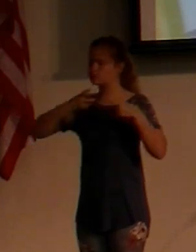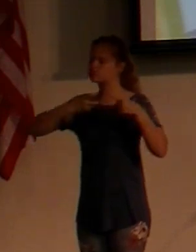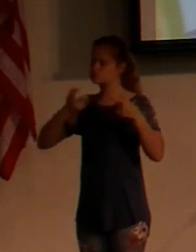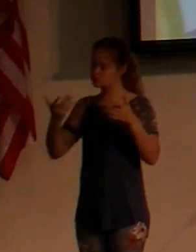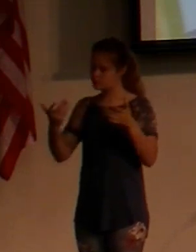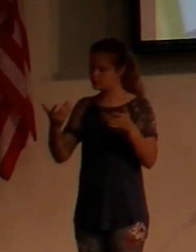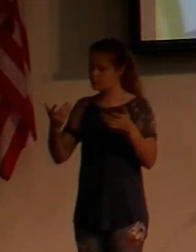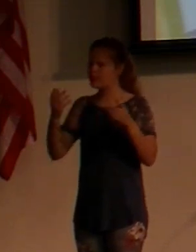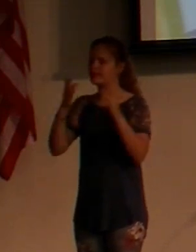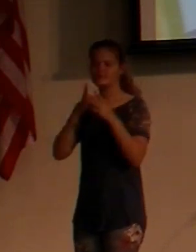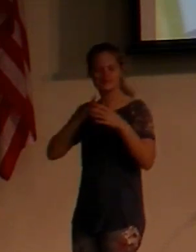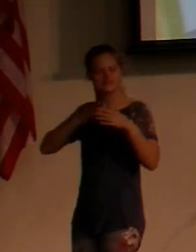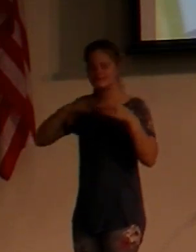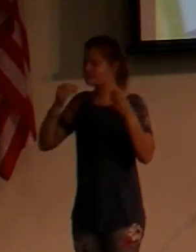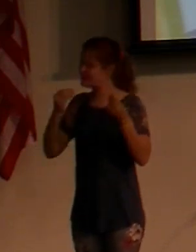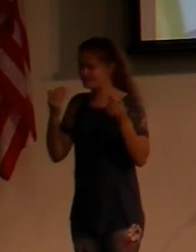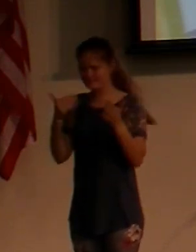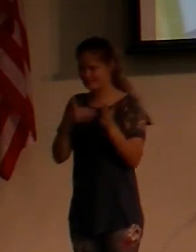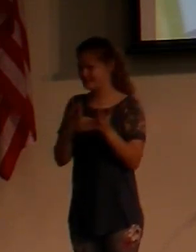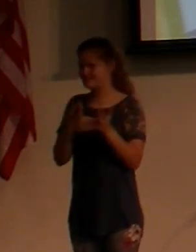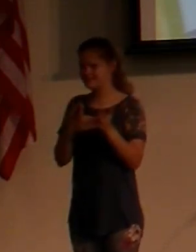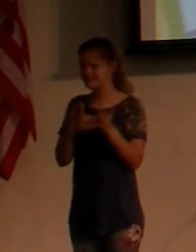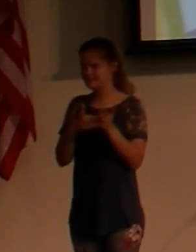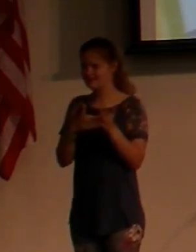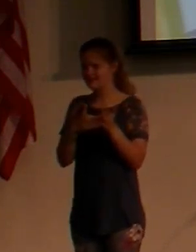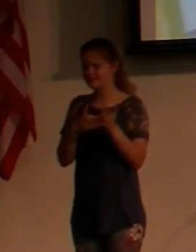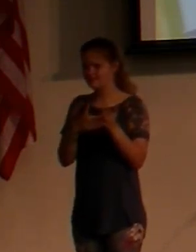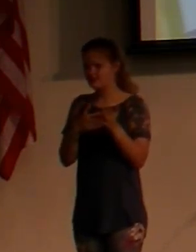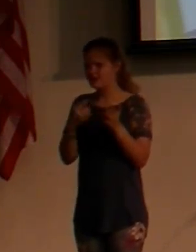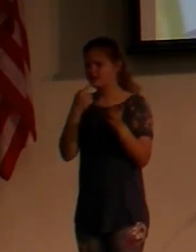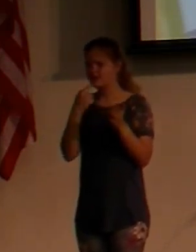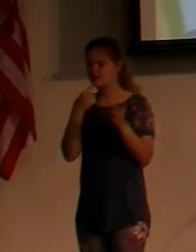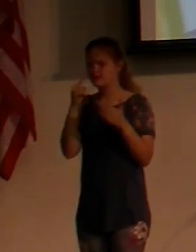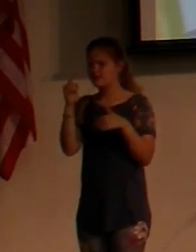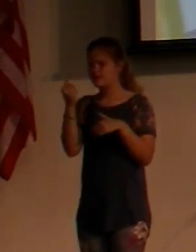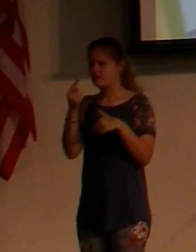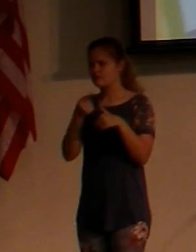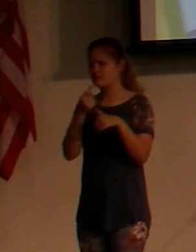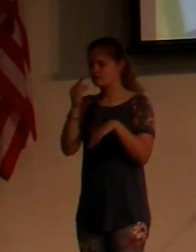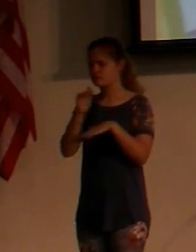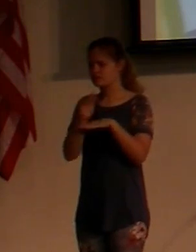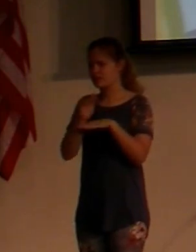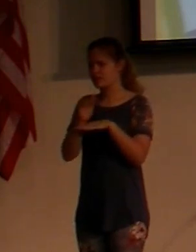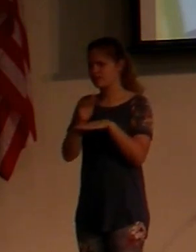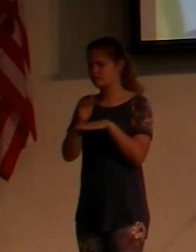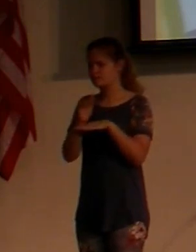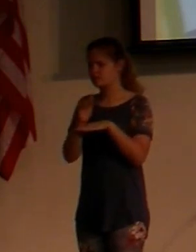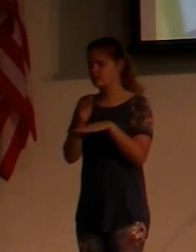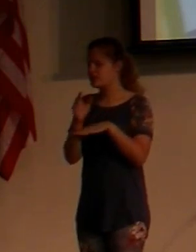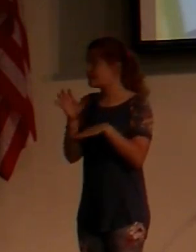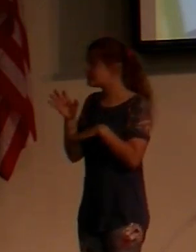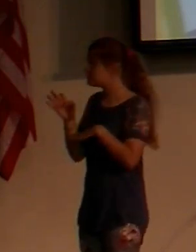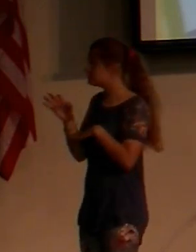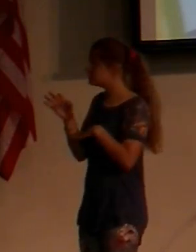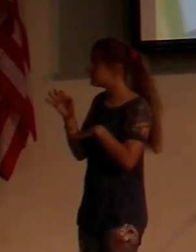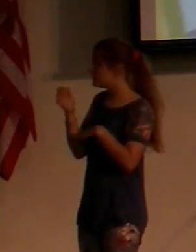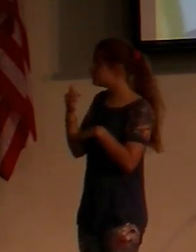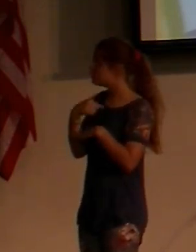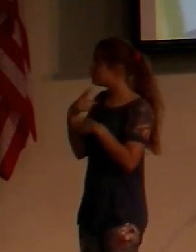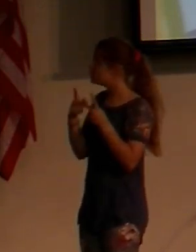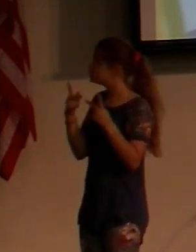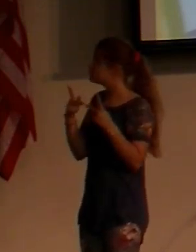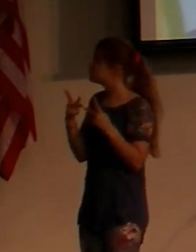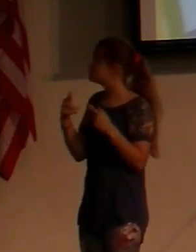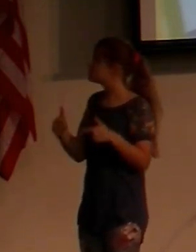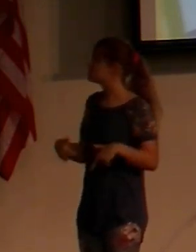smile pops right back on. But what he told me that first night that I was talking with him is he said, could you find me a place to live? Well,